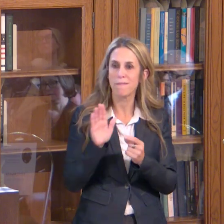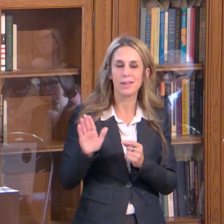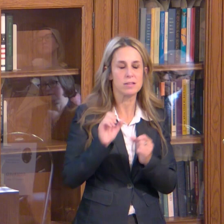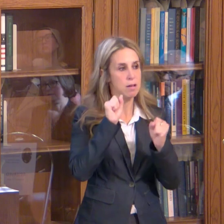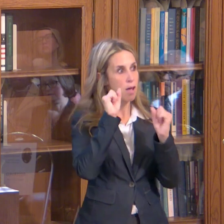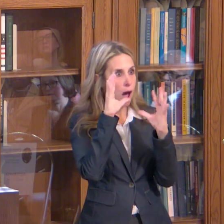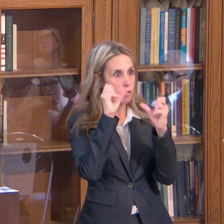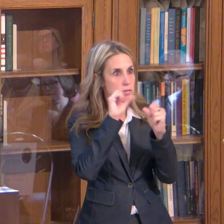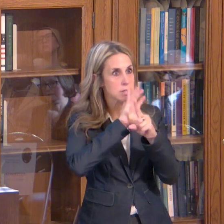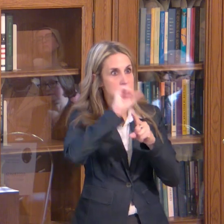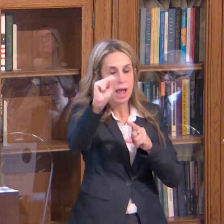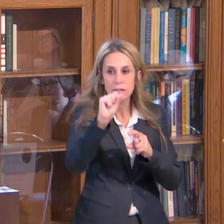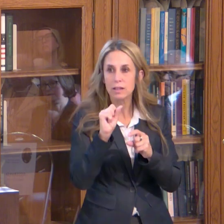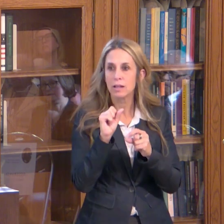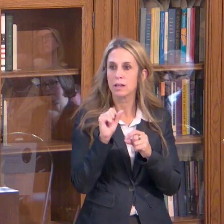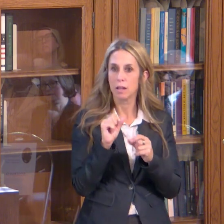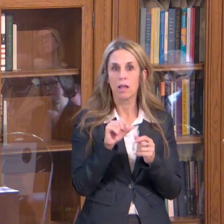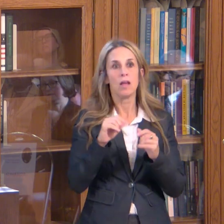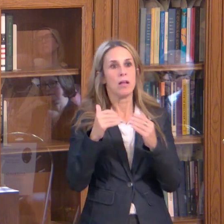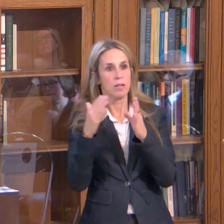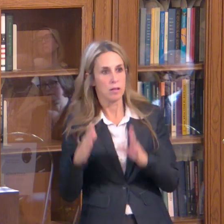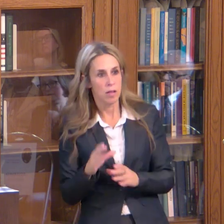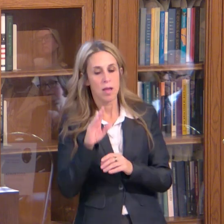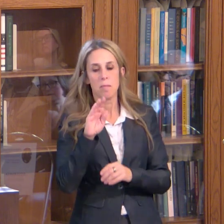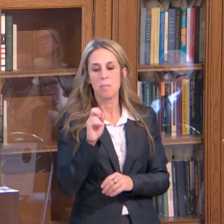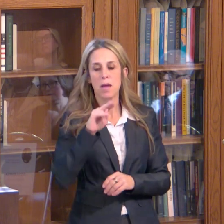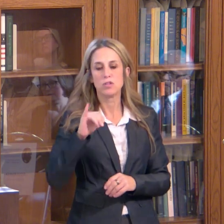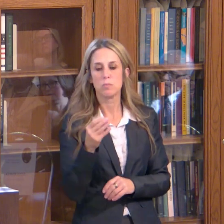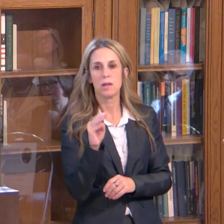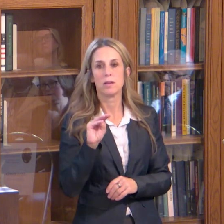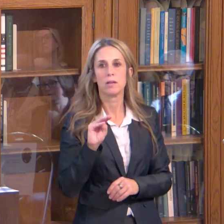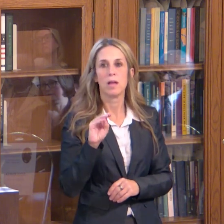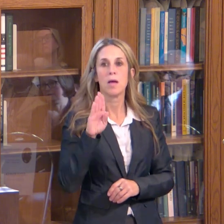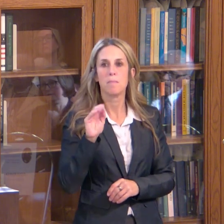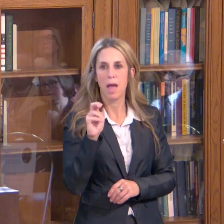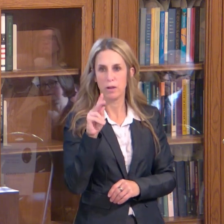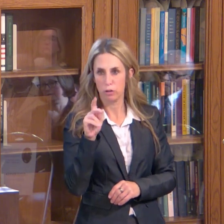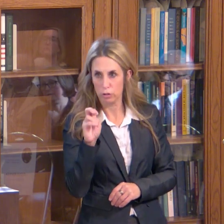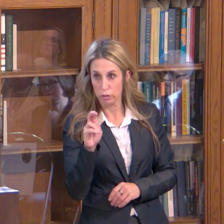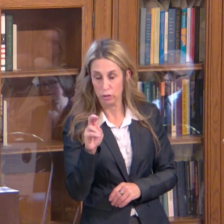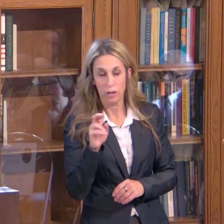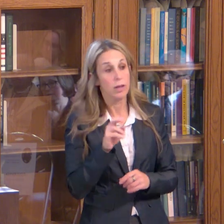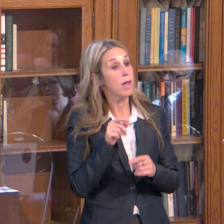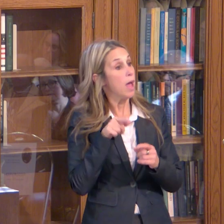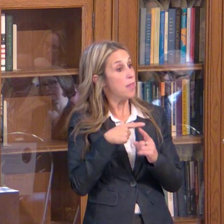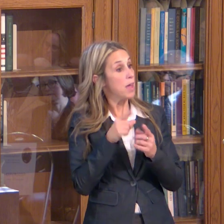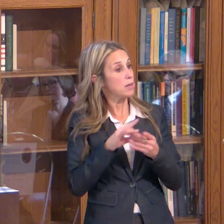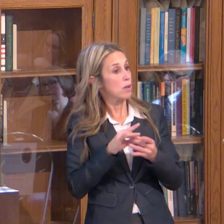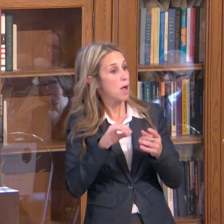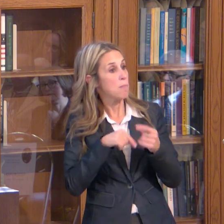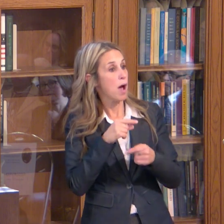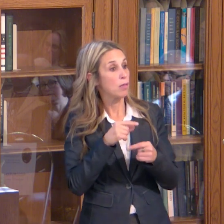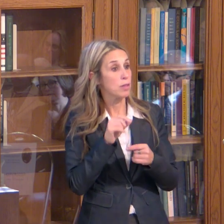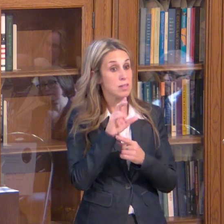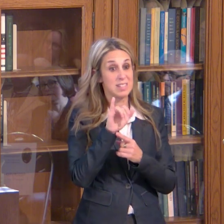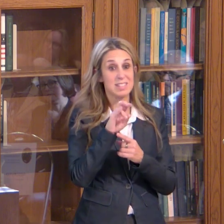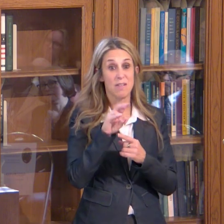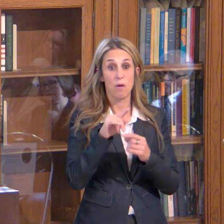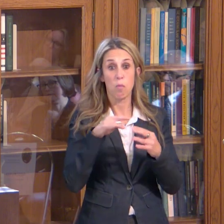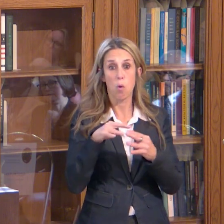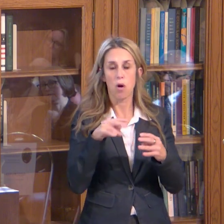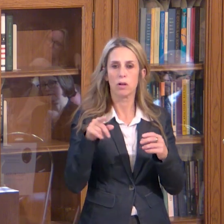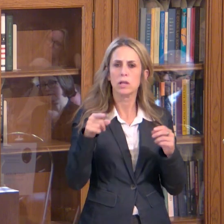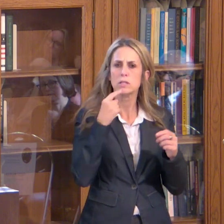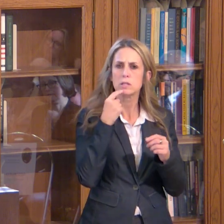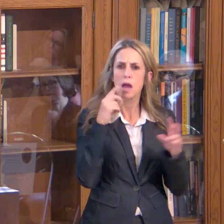outstanding contemporaries Benjamin bancker and then he goes on to talk about the Civil War Woodson and I quote again we should